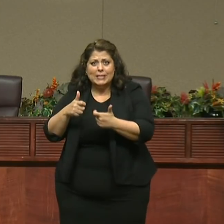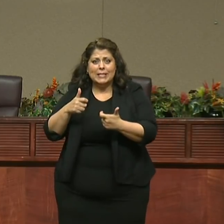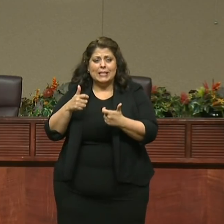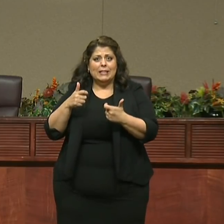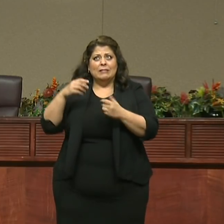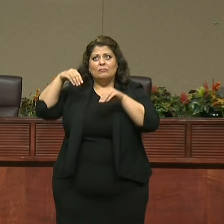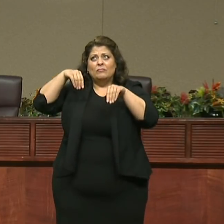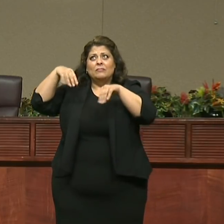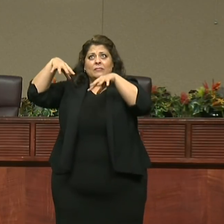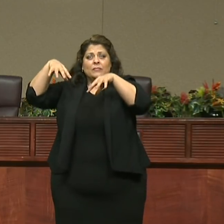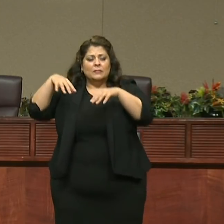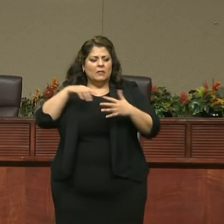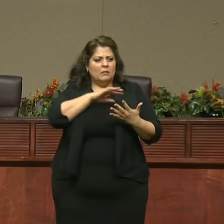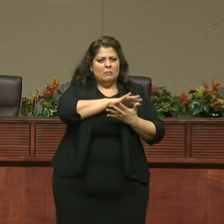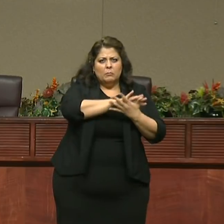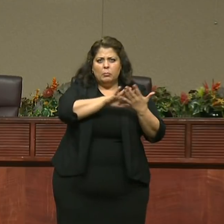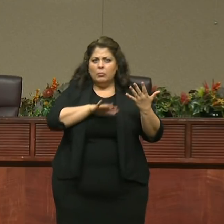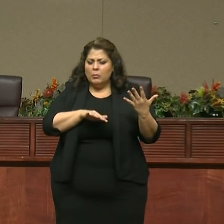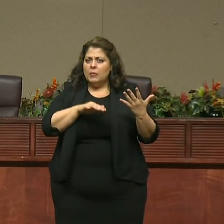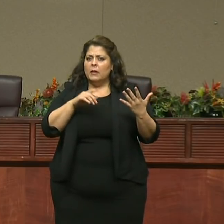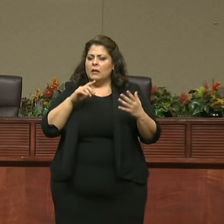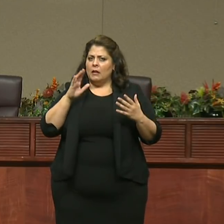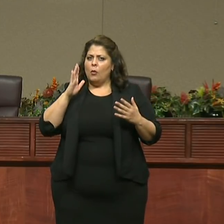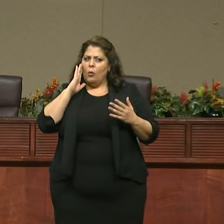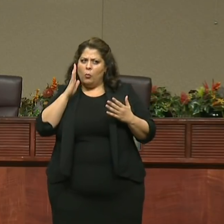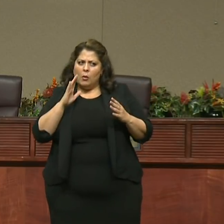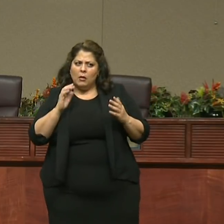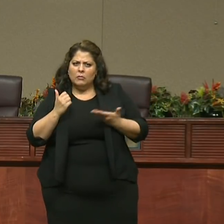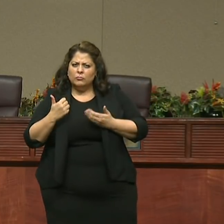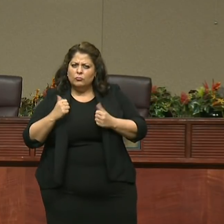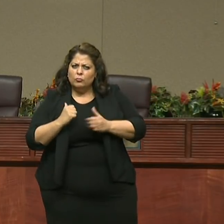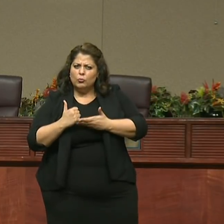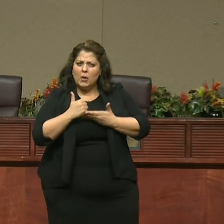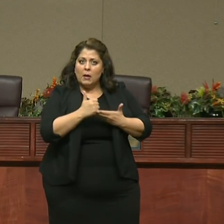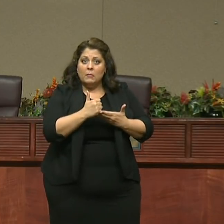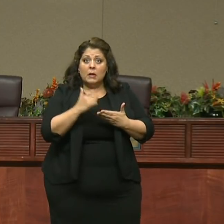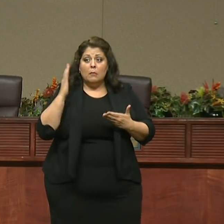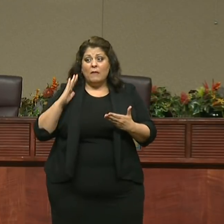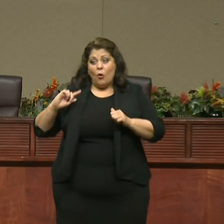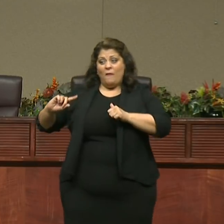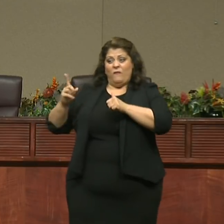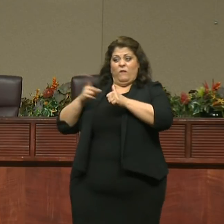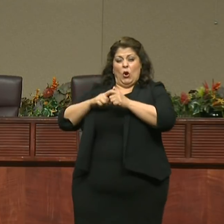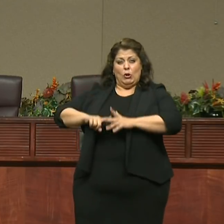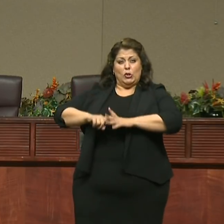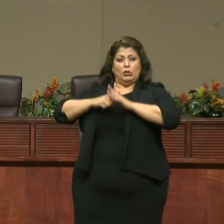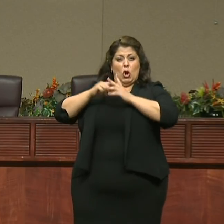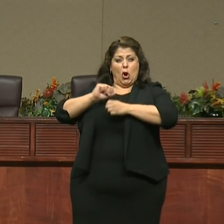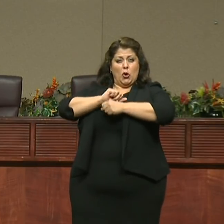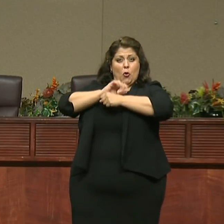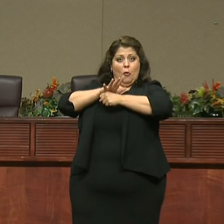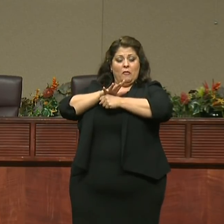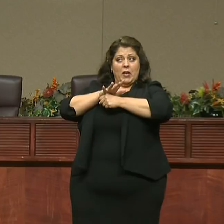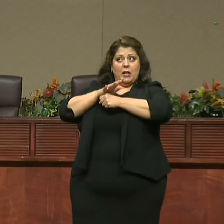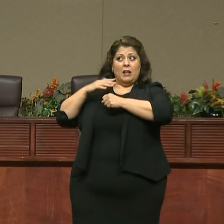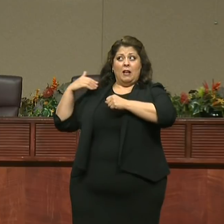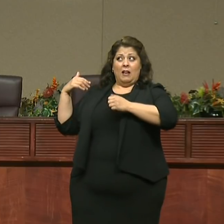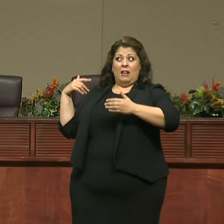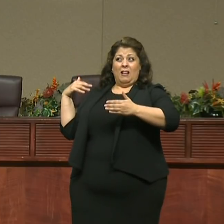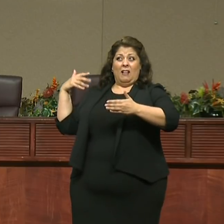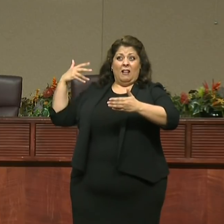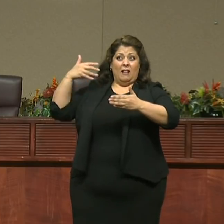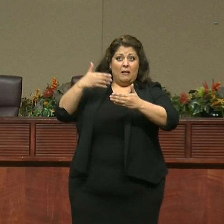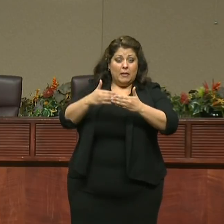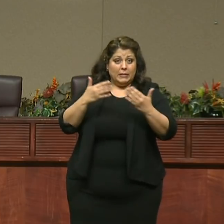has changed, as Mayor Demings said, since we were first impacted by the COVID virus here in